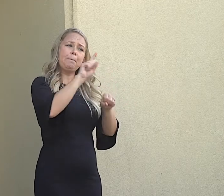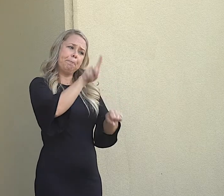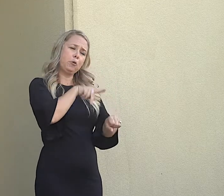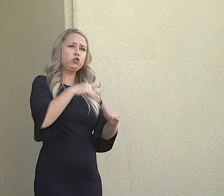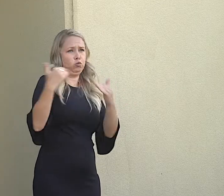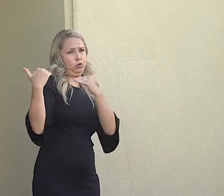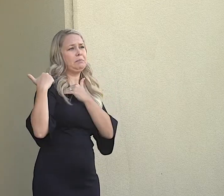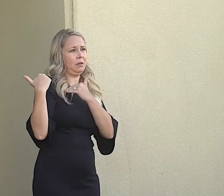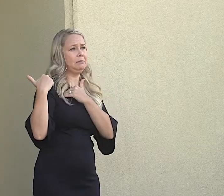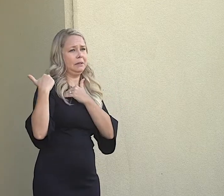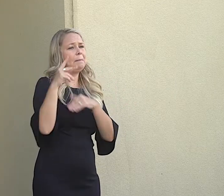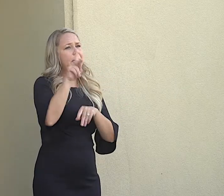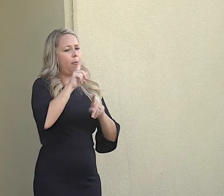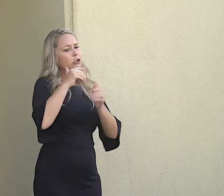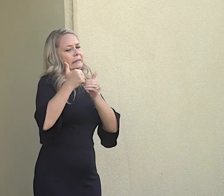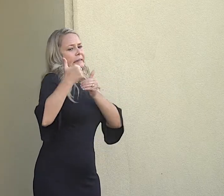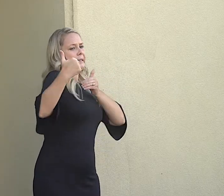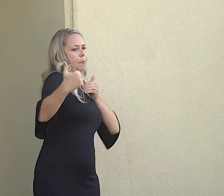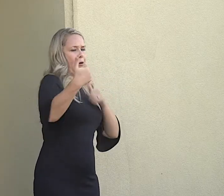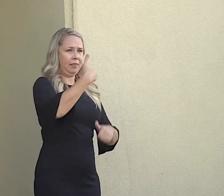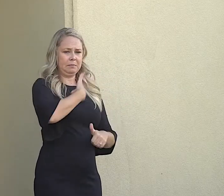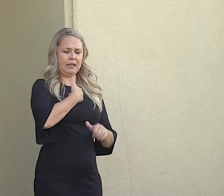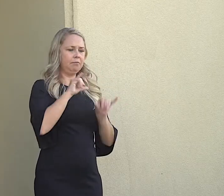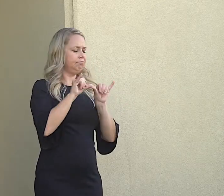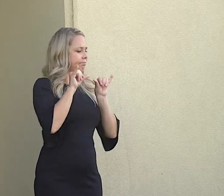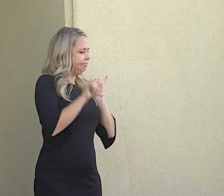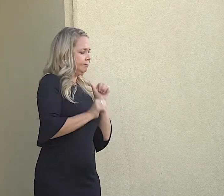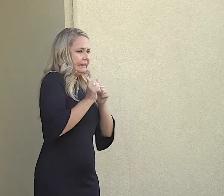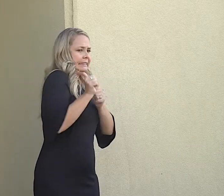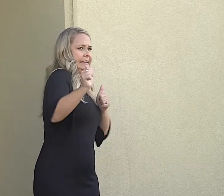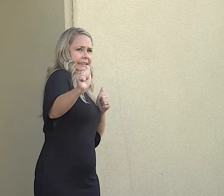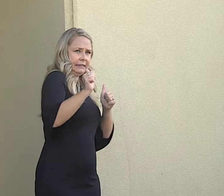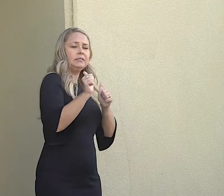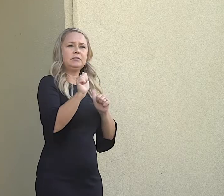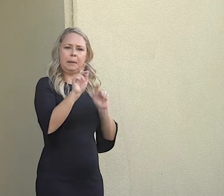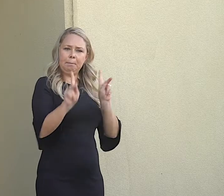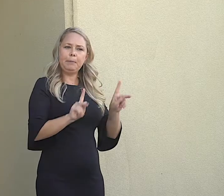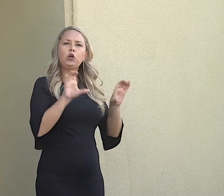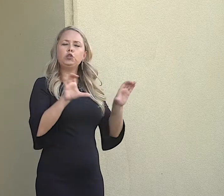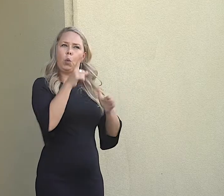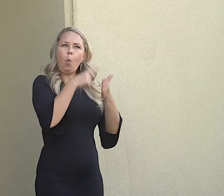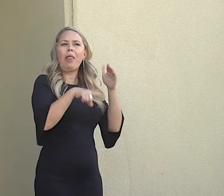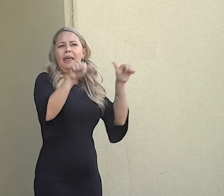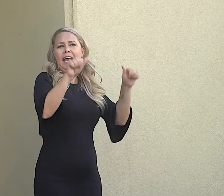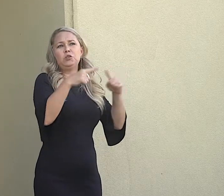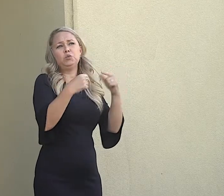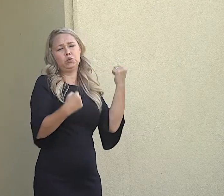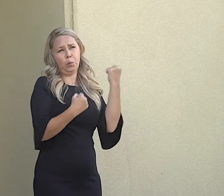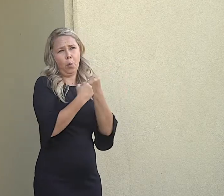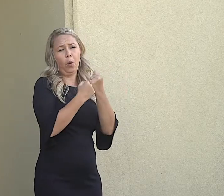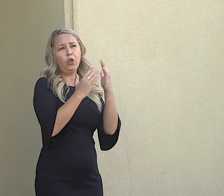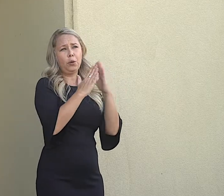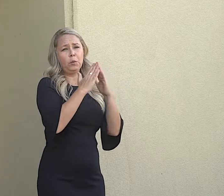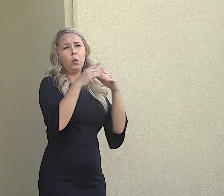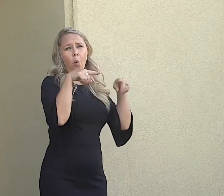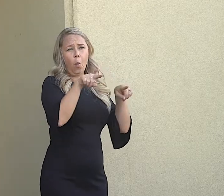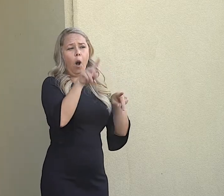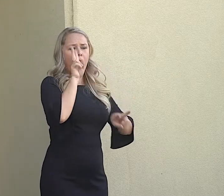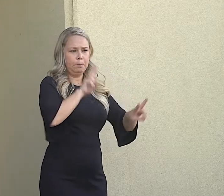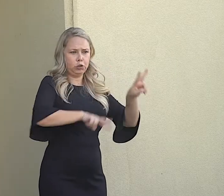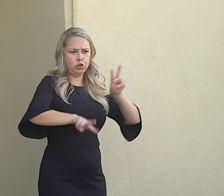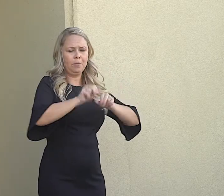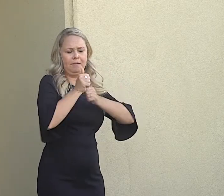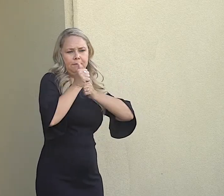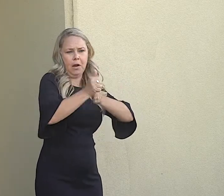responsibility. People are separating themselves, people are maintaining their distances, people are doing what they can to support the community while observing these